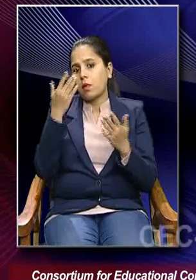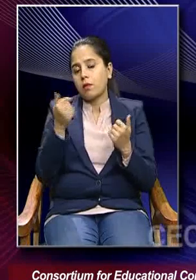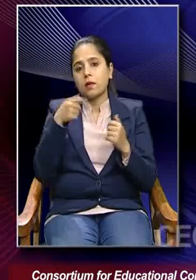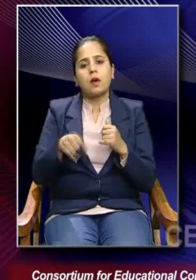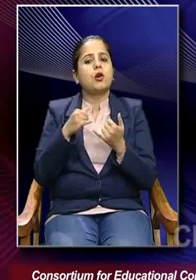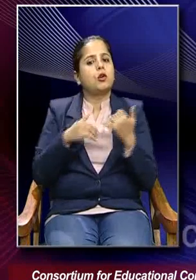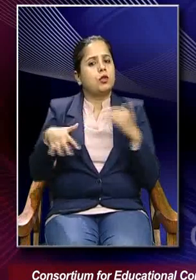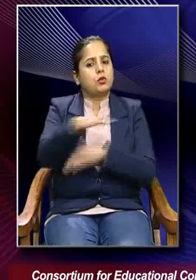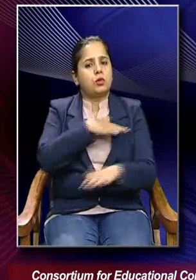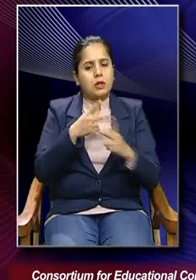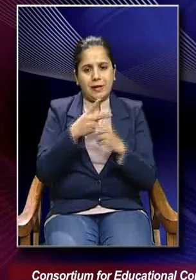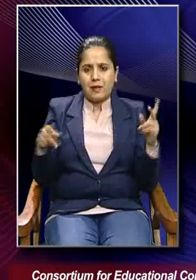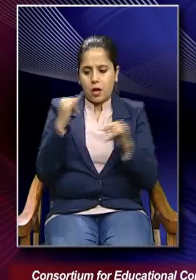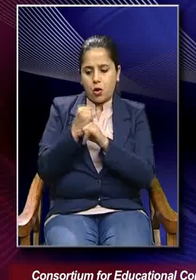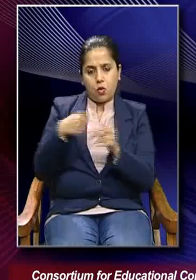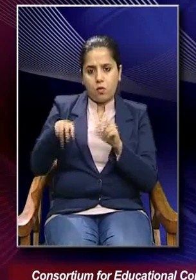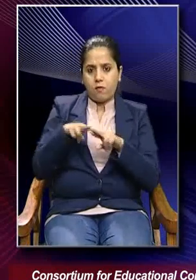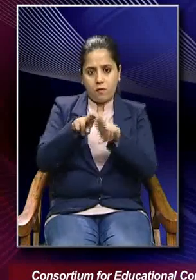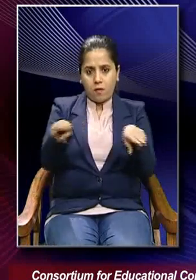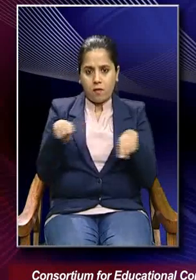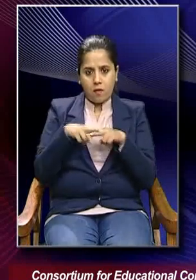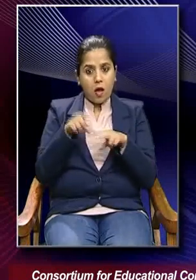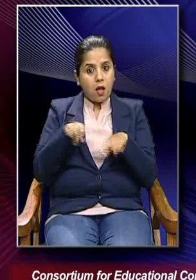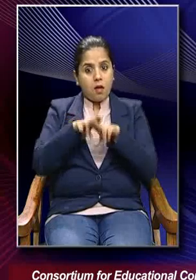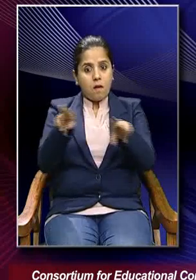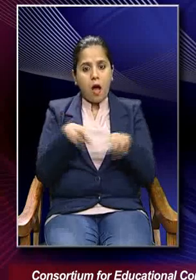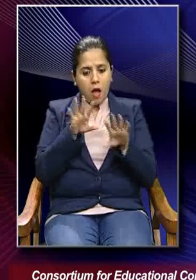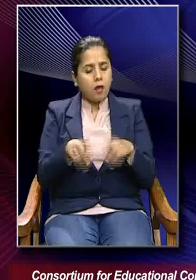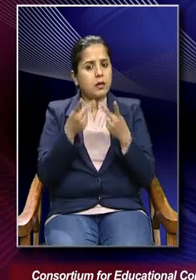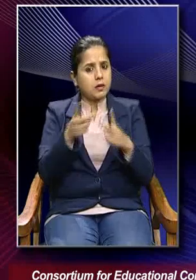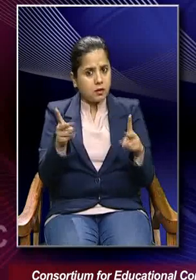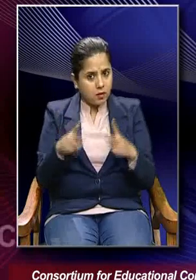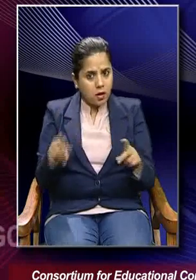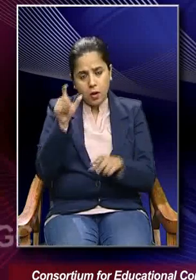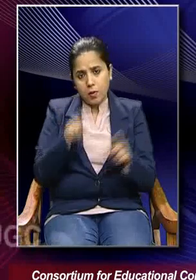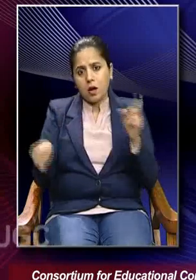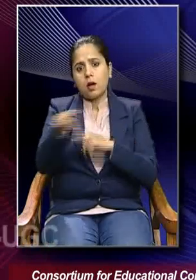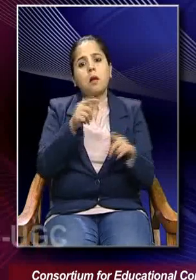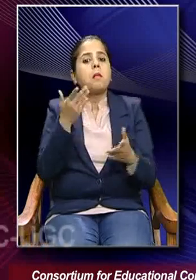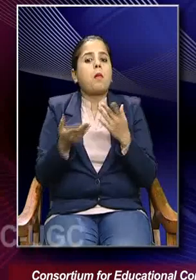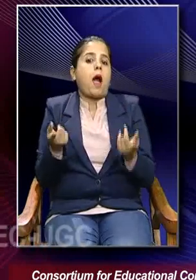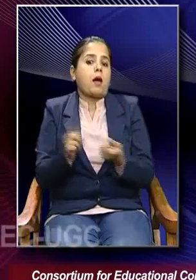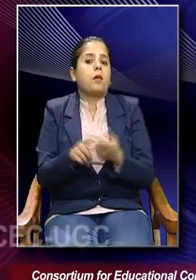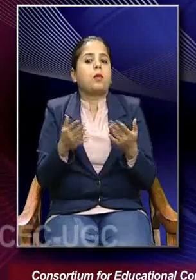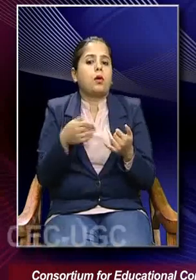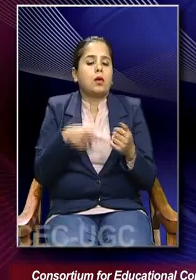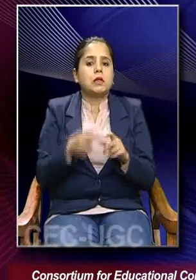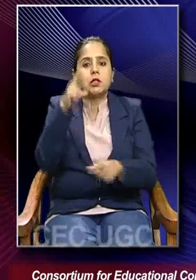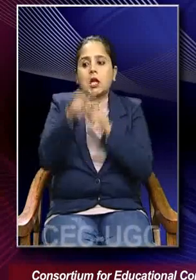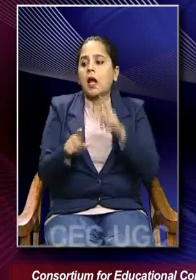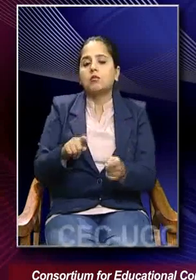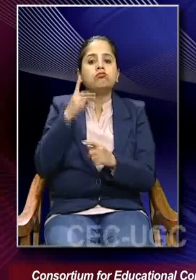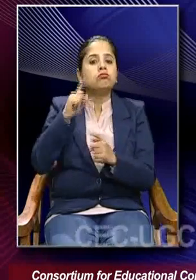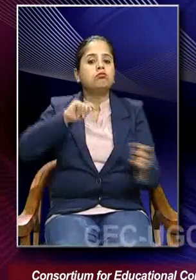has a structure. Now, when there are differences, and this could also happen because of